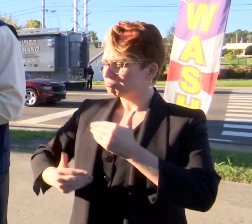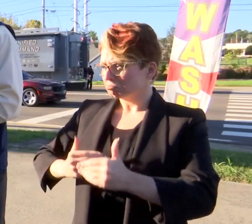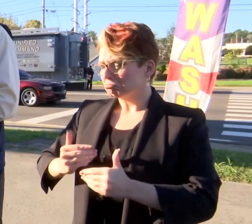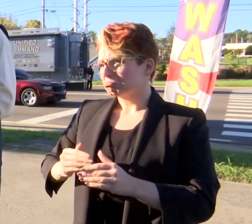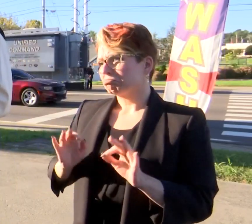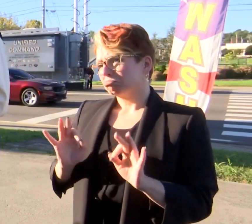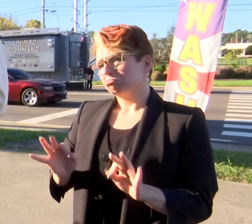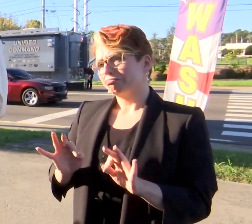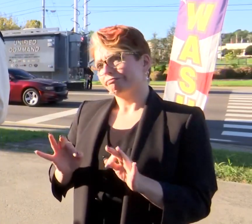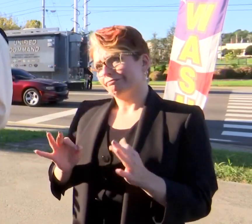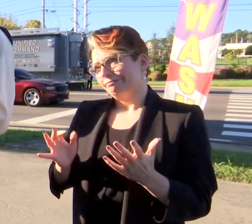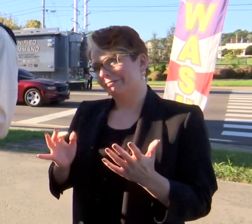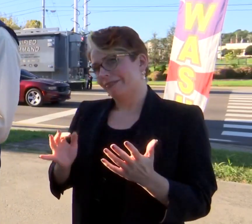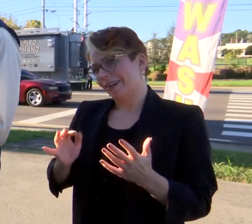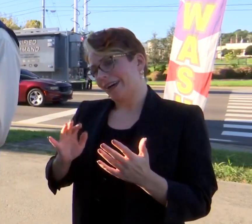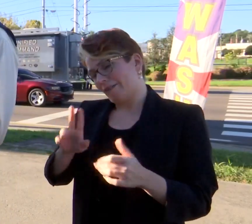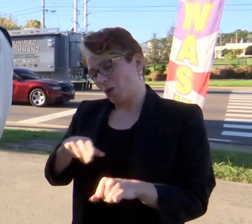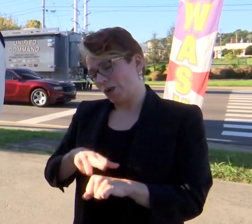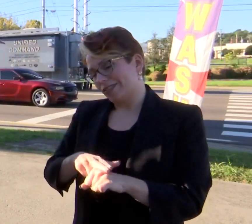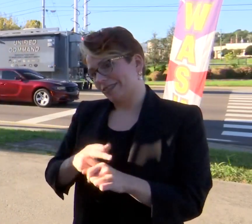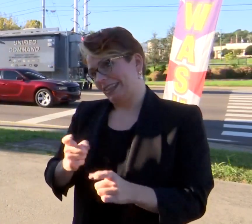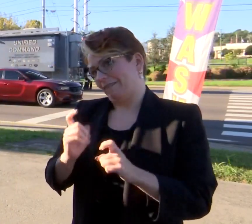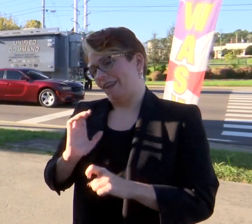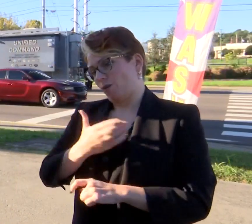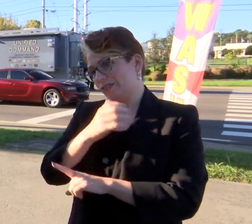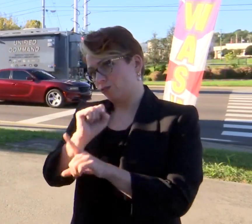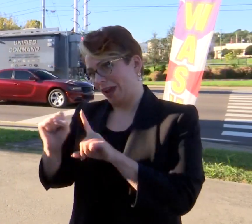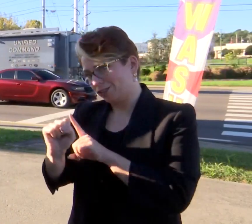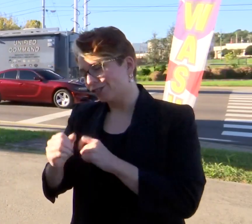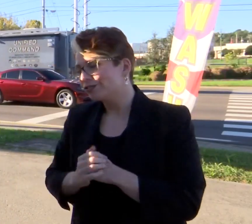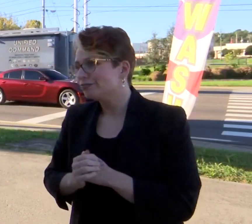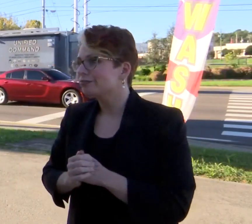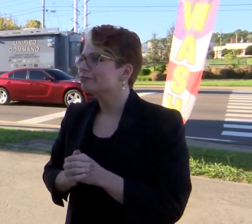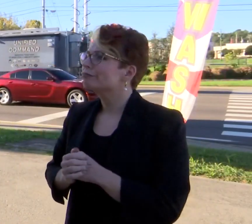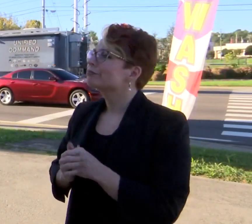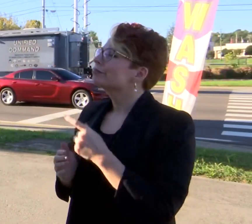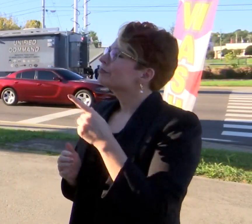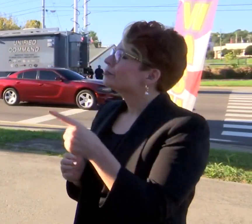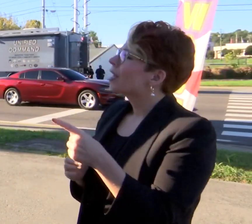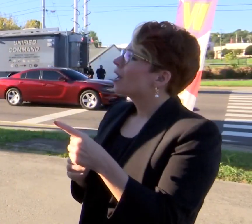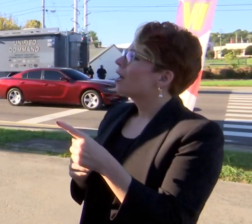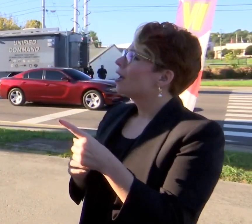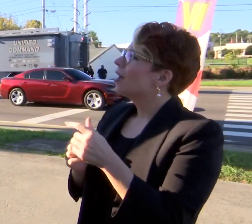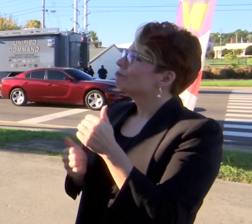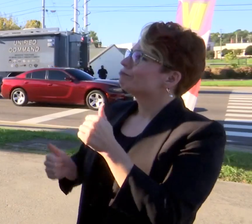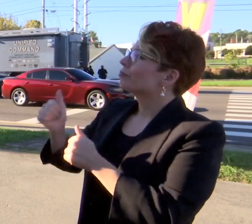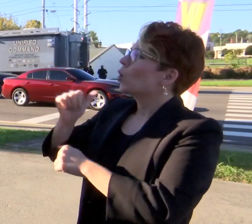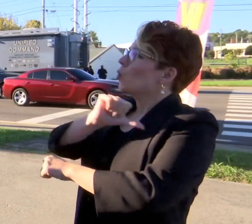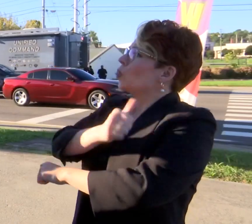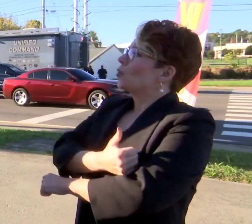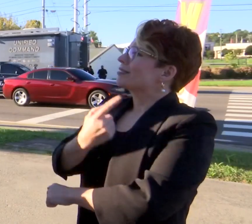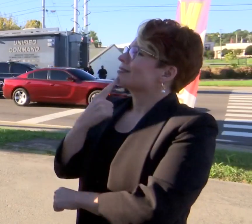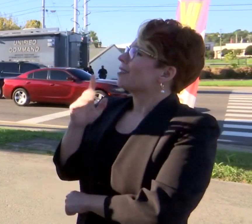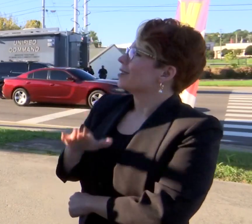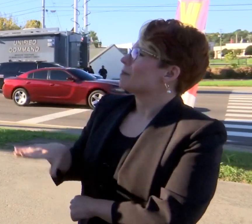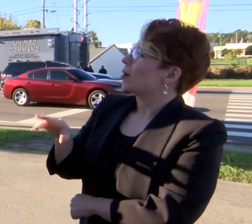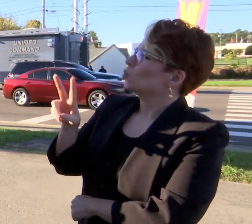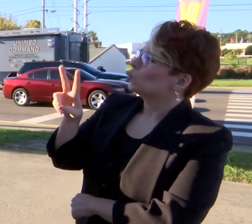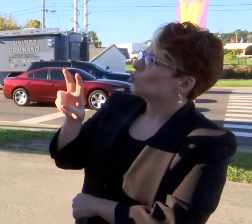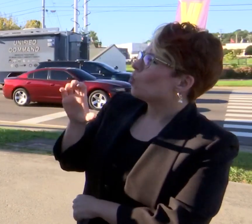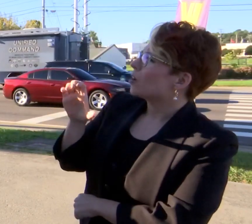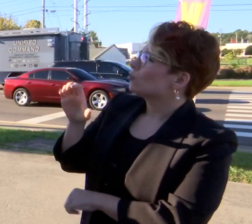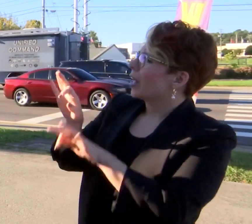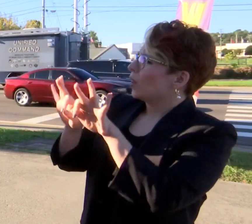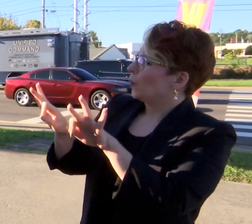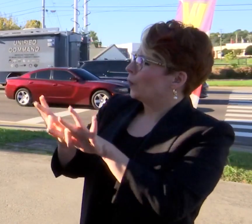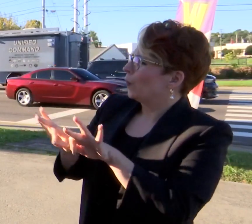with. I know that earlier today you said, or authorities said, that about 200 pieces of dynamite were in that box. You've since said you're not